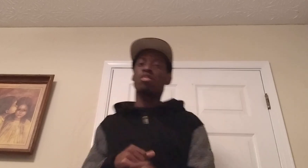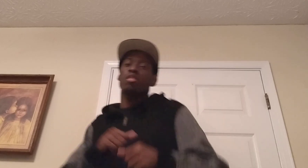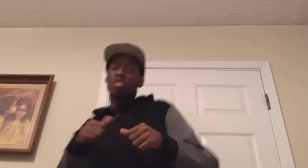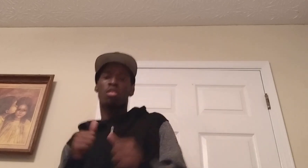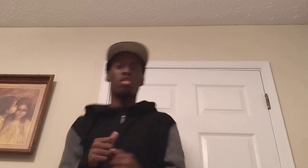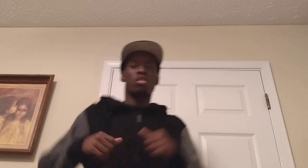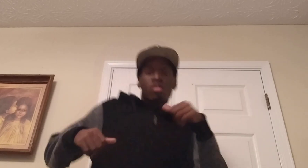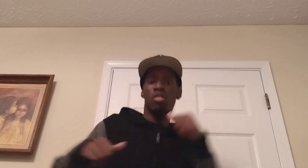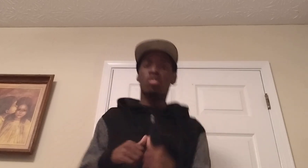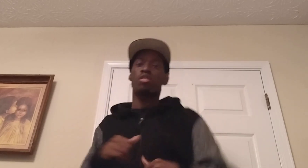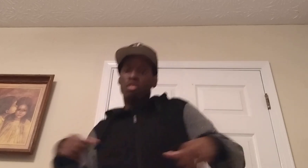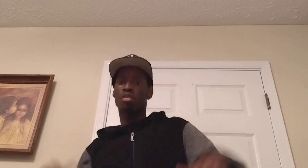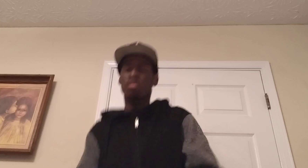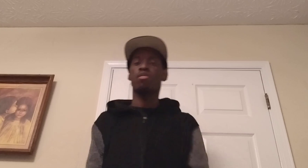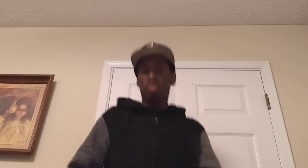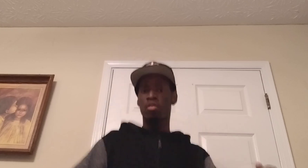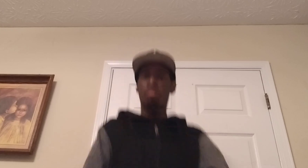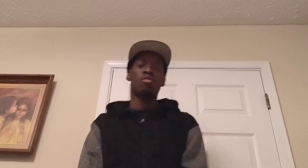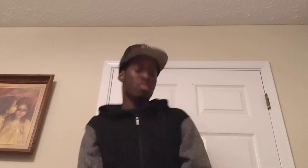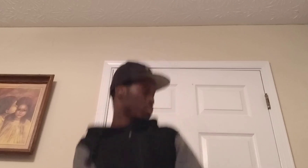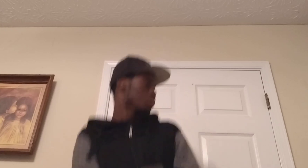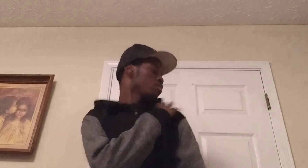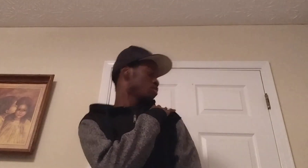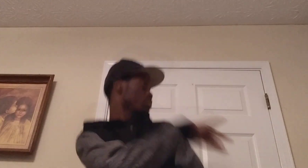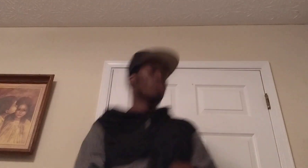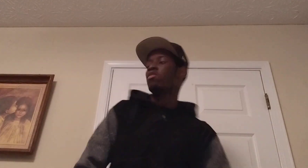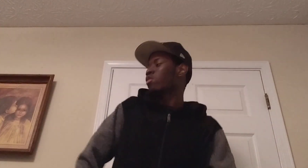Okay, this is so fat. Didn't wait to get with you.